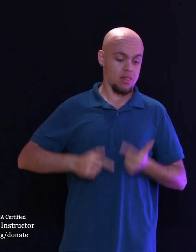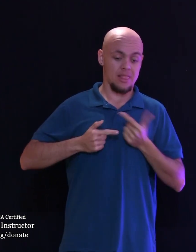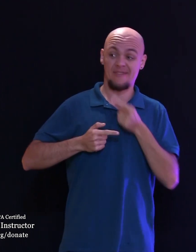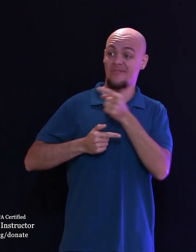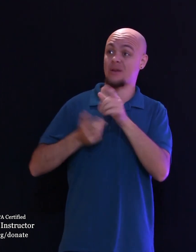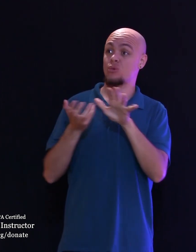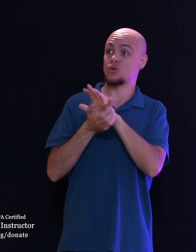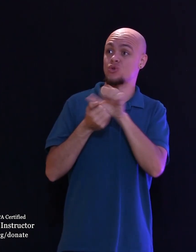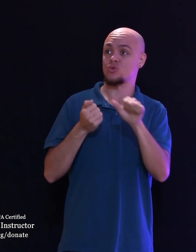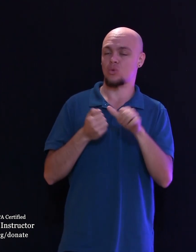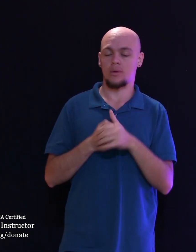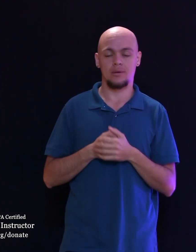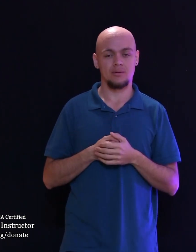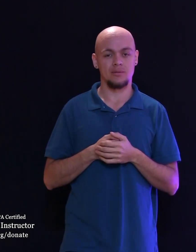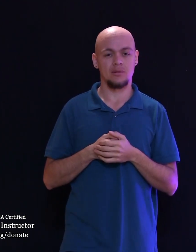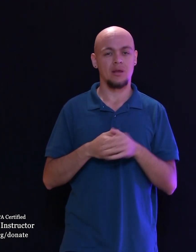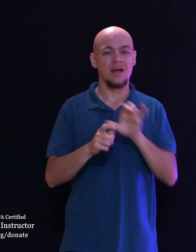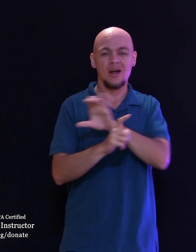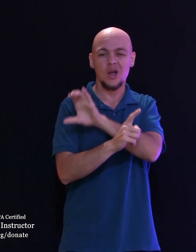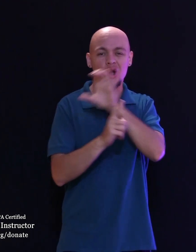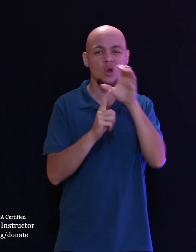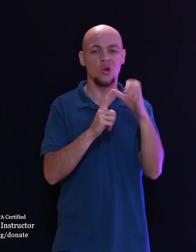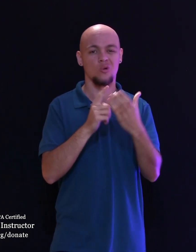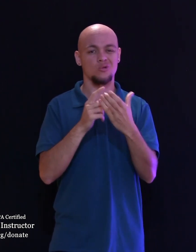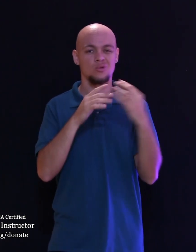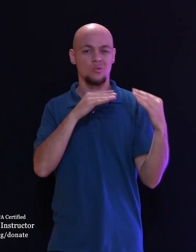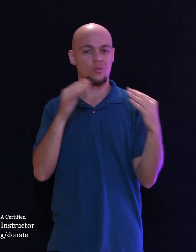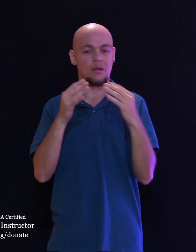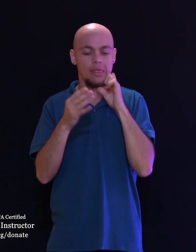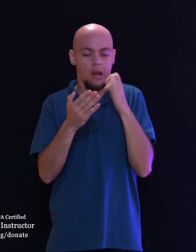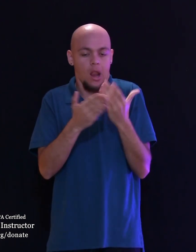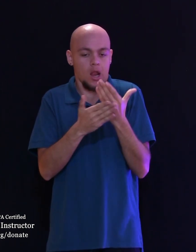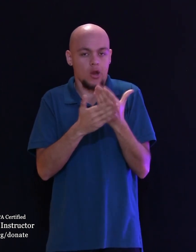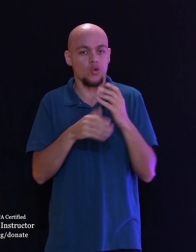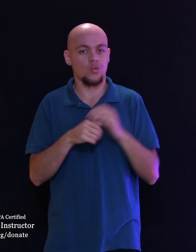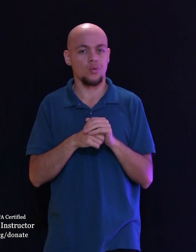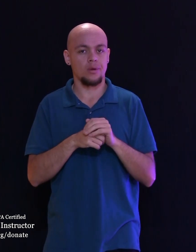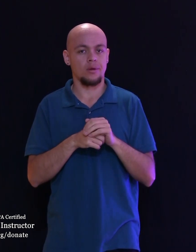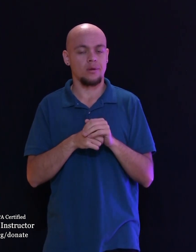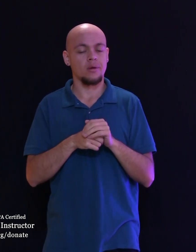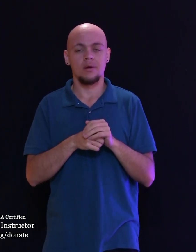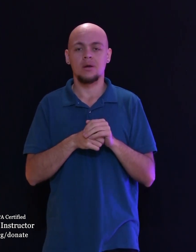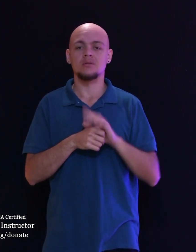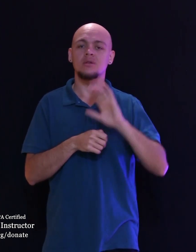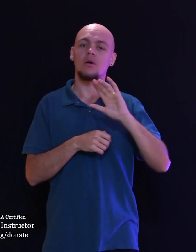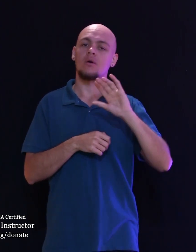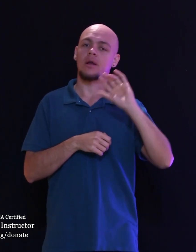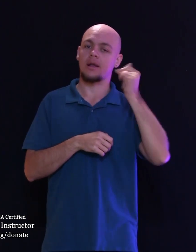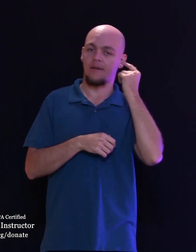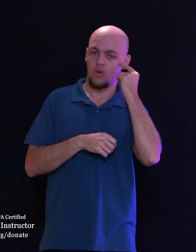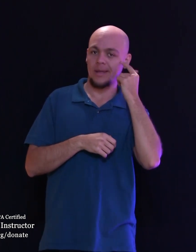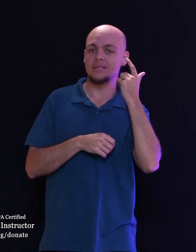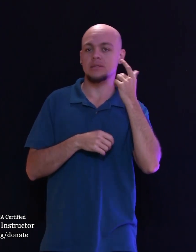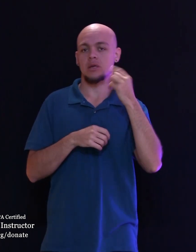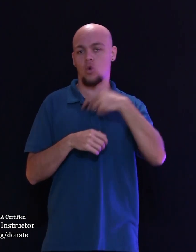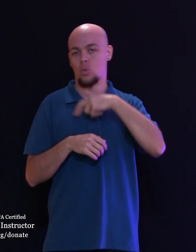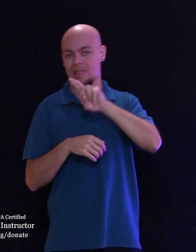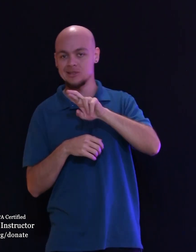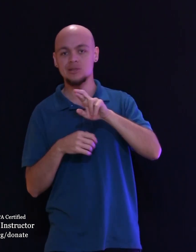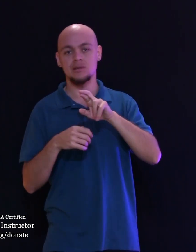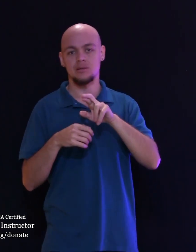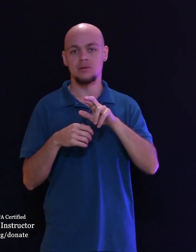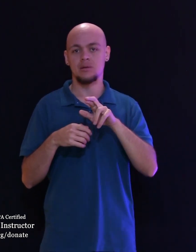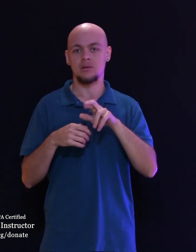life. Culture wars are not new. Fights between the government and religion. Jesus indicates that